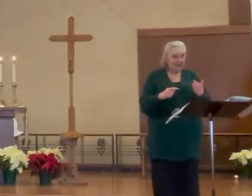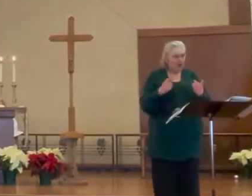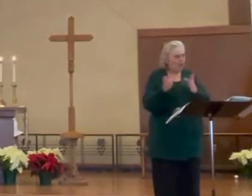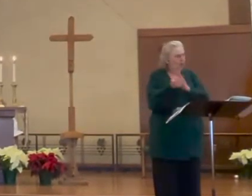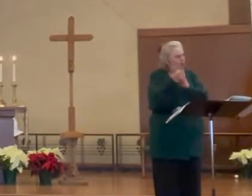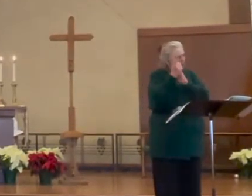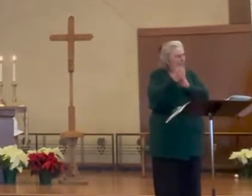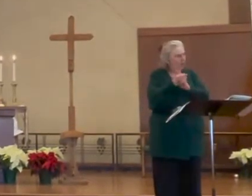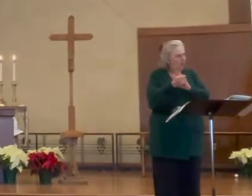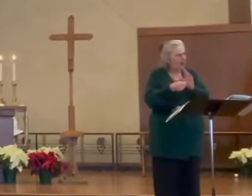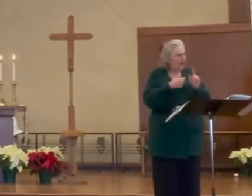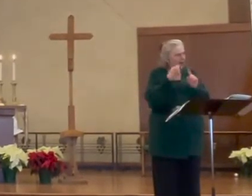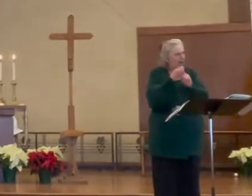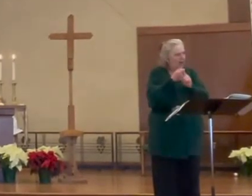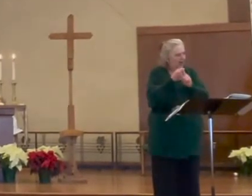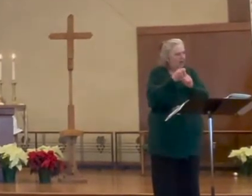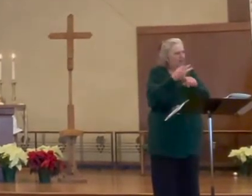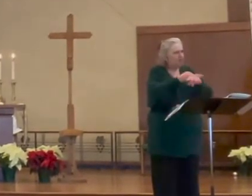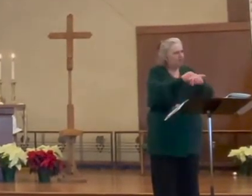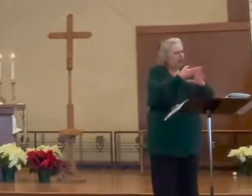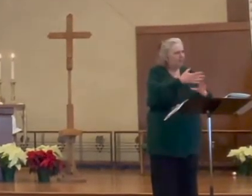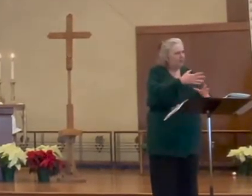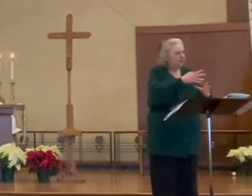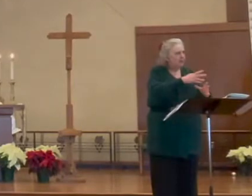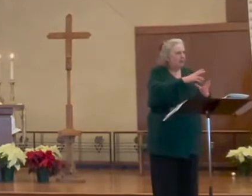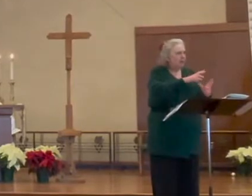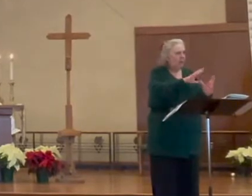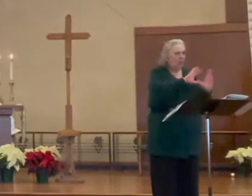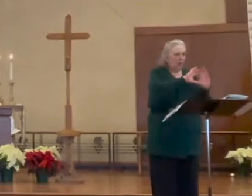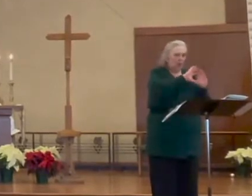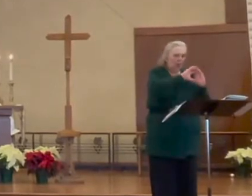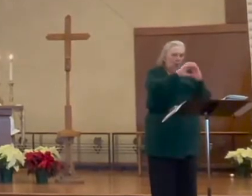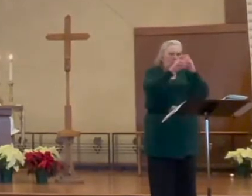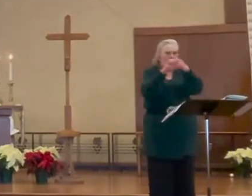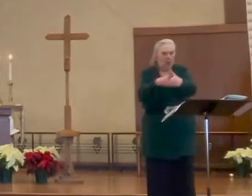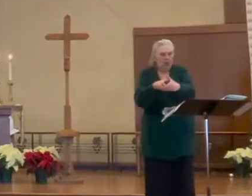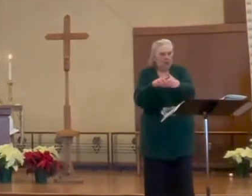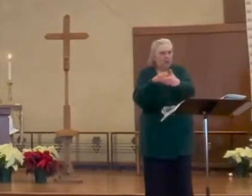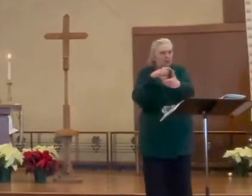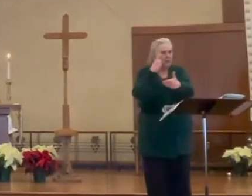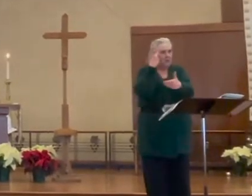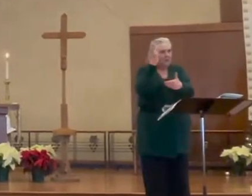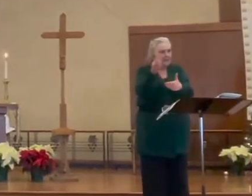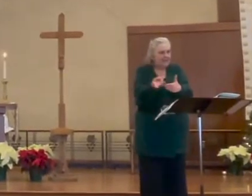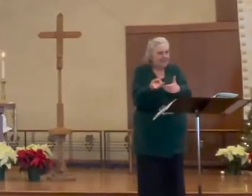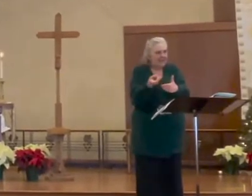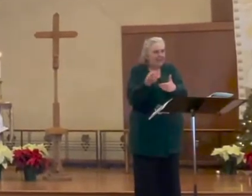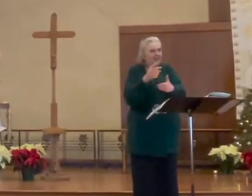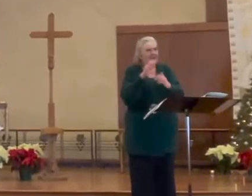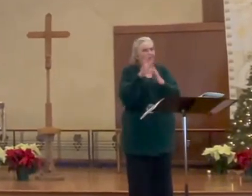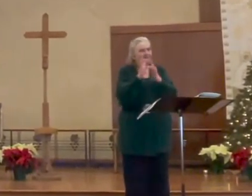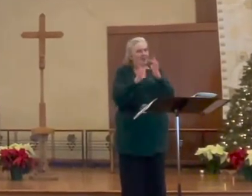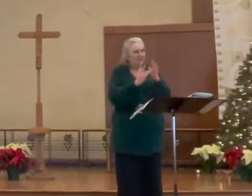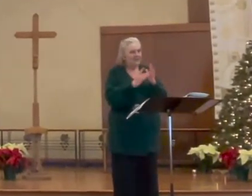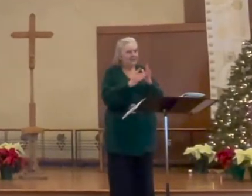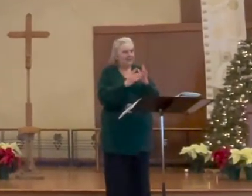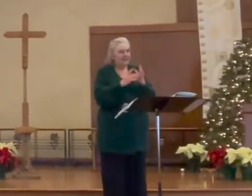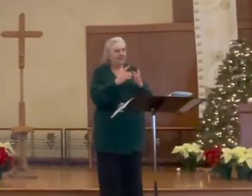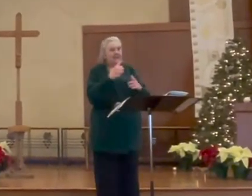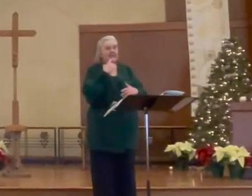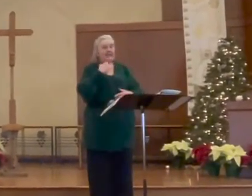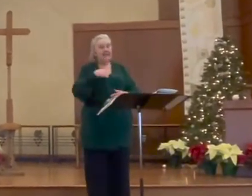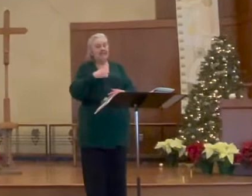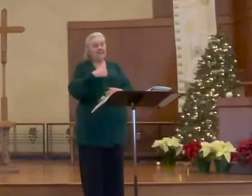right away. That is, they went right away to see Jesus. And so they went with haste. The scripture tells